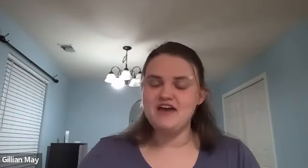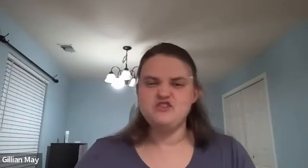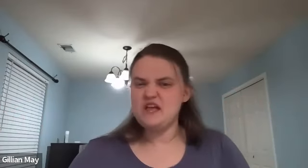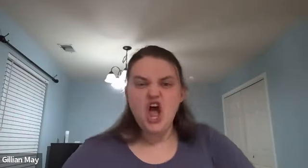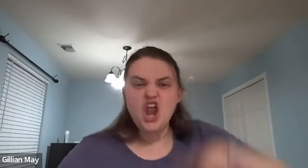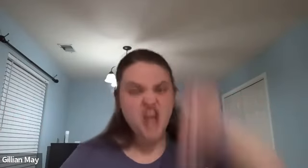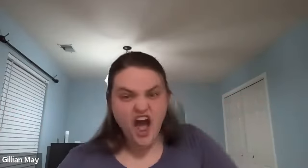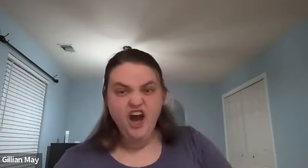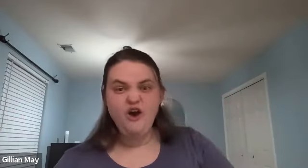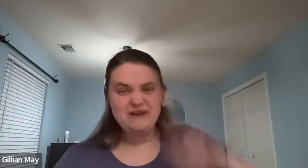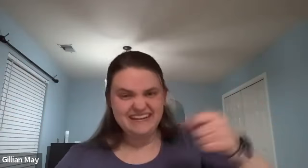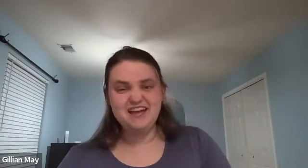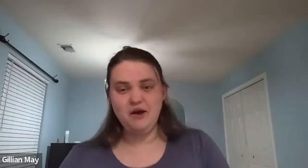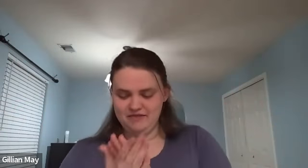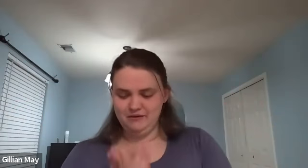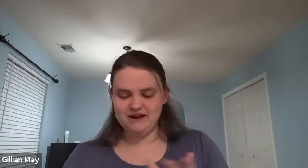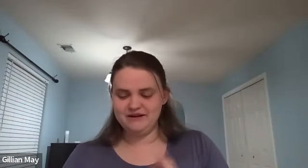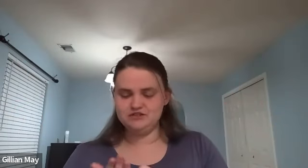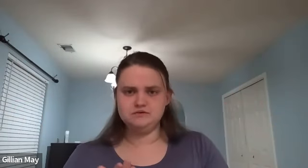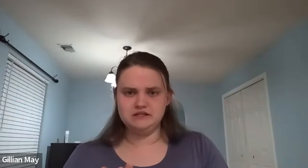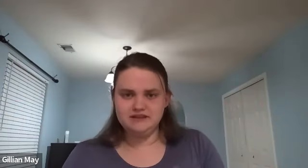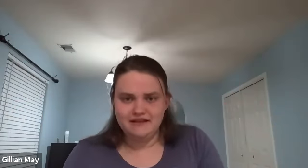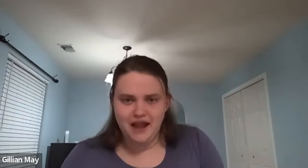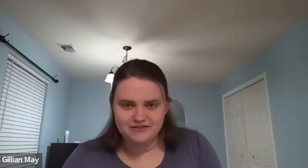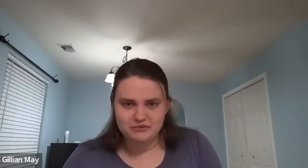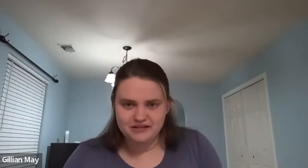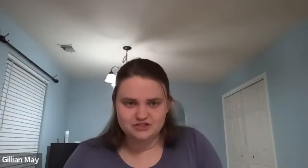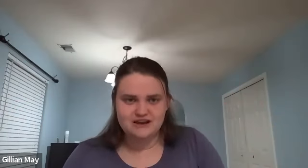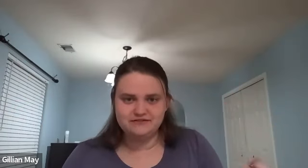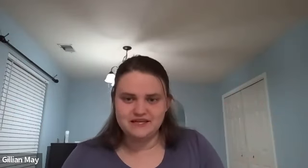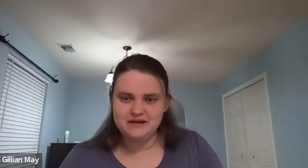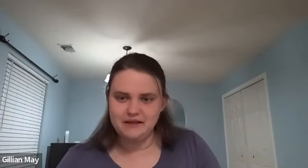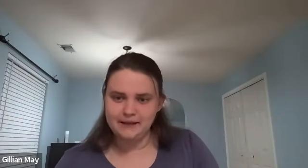And they're like, no, we need to go. And like one of my students would literally like hide the book and try to flip. And I'm like,